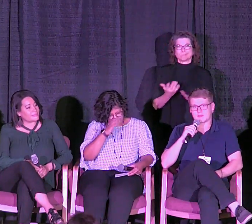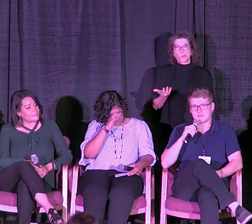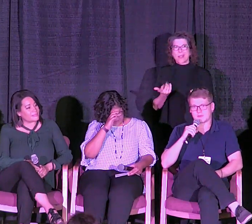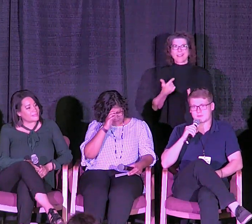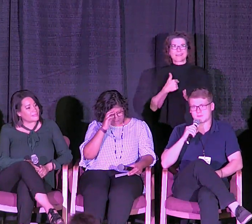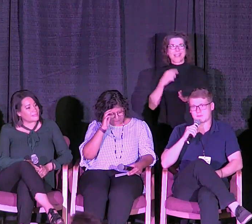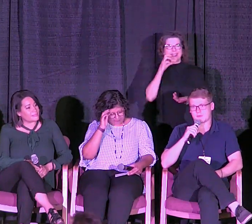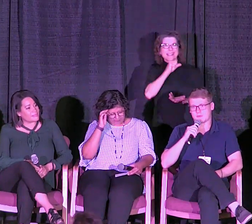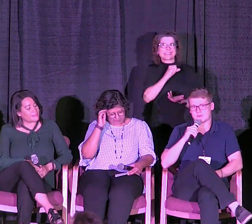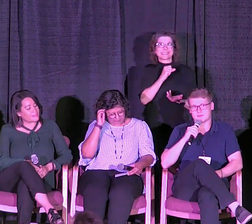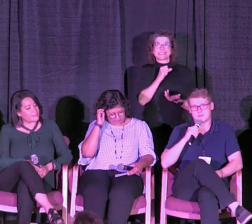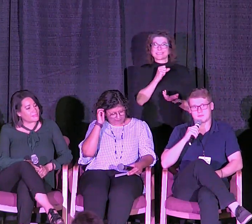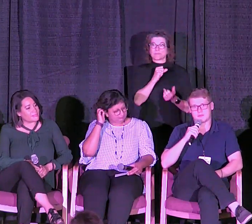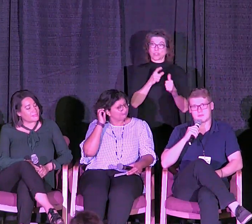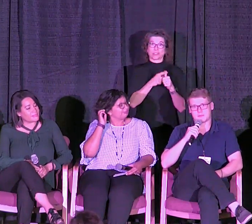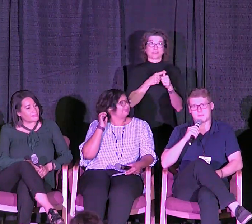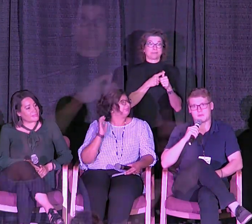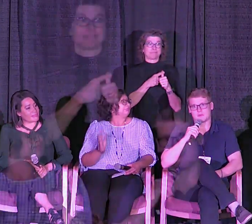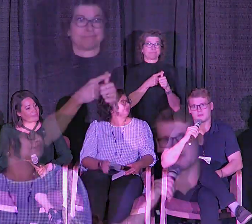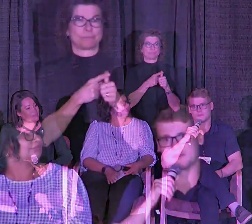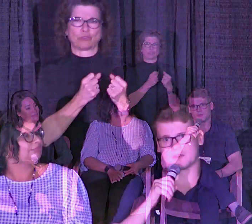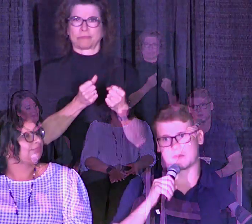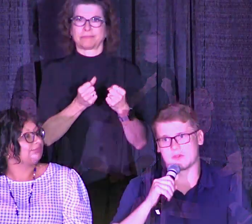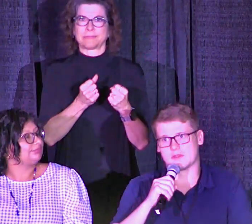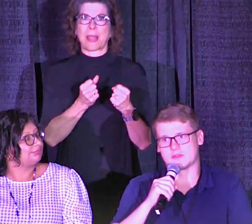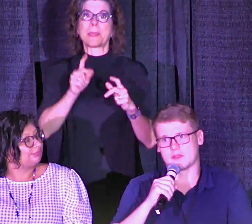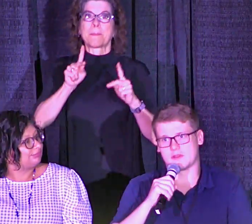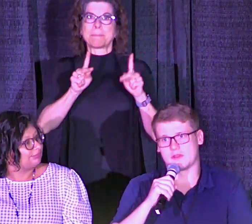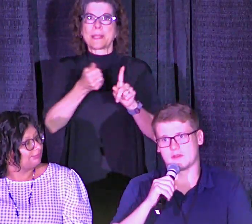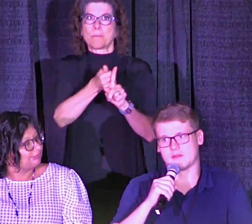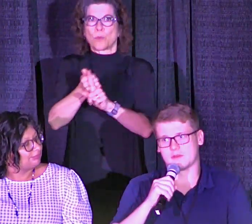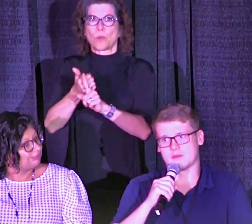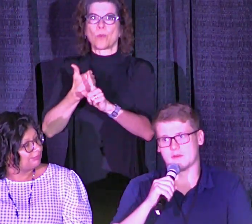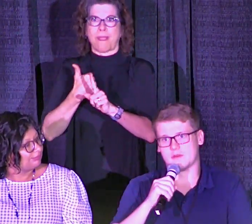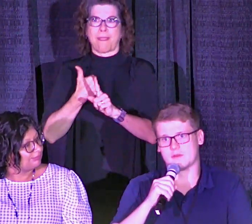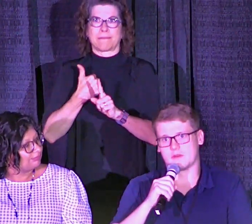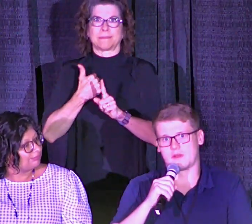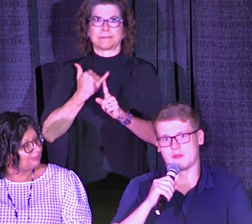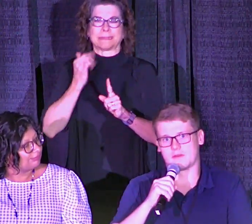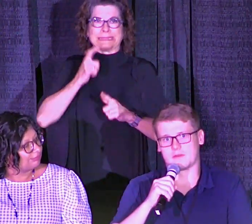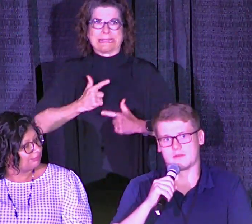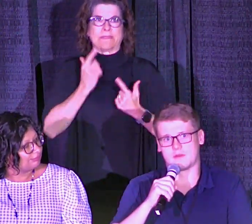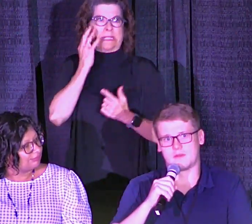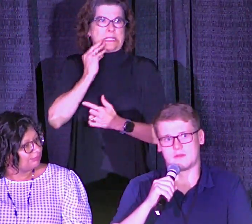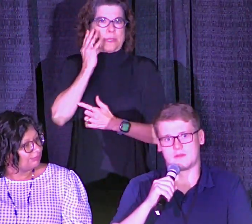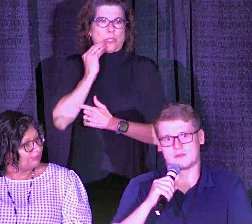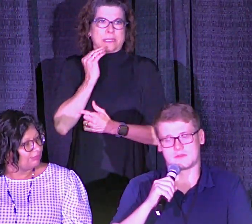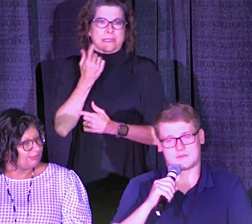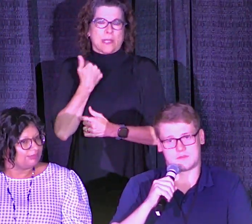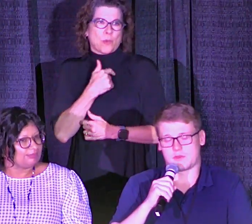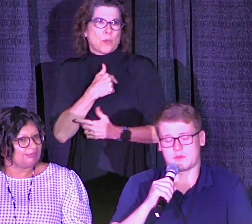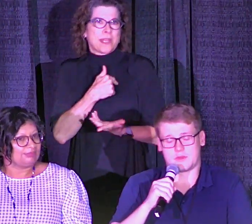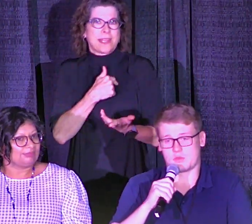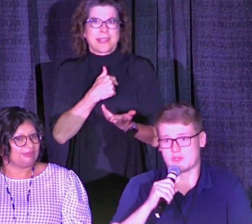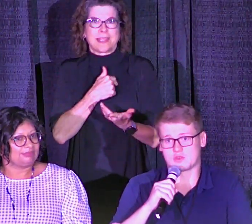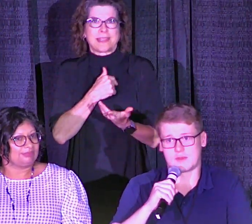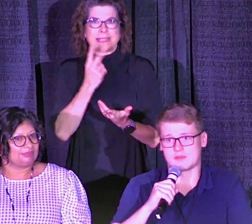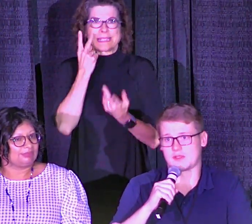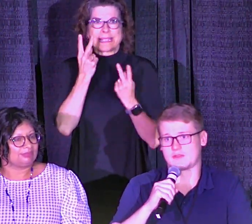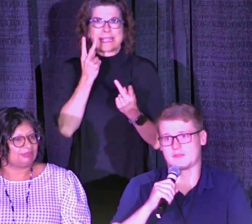I gotta say, first and foremost, the people with lived experience out here who are